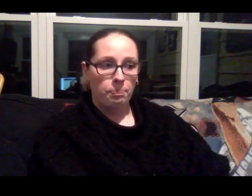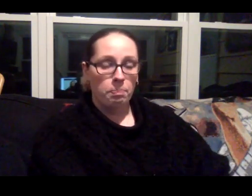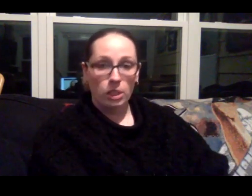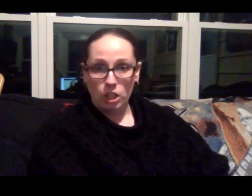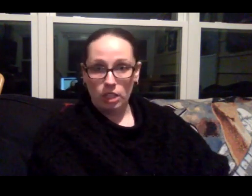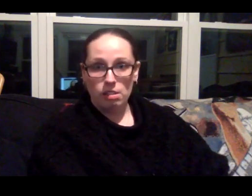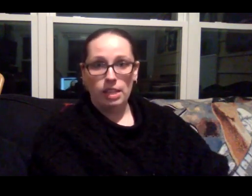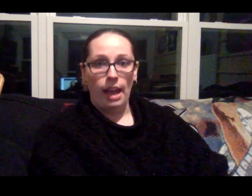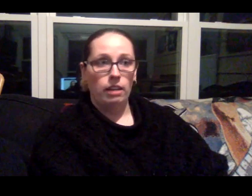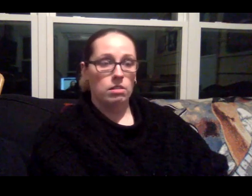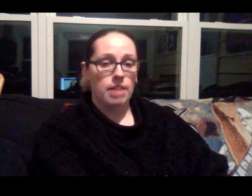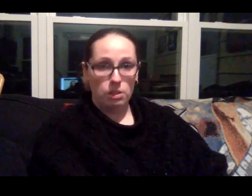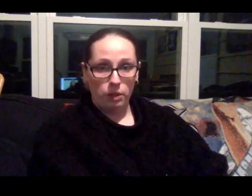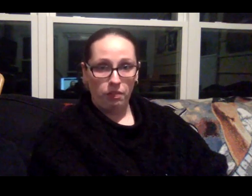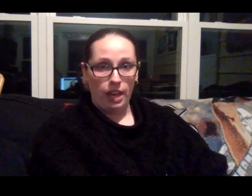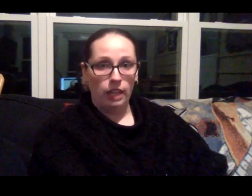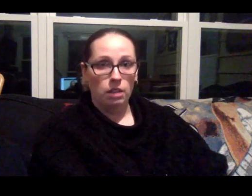budgets and